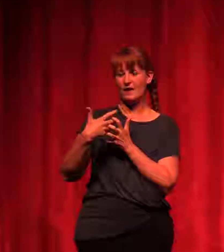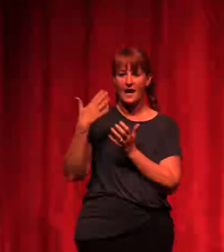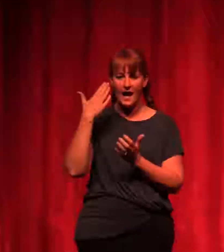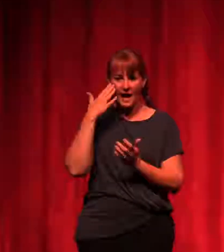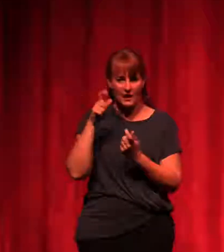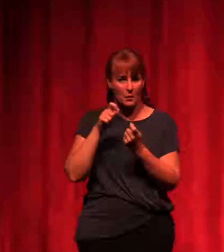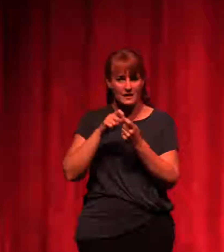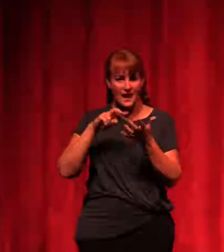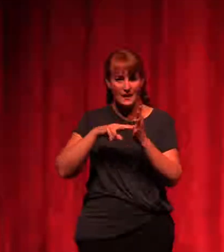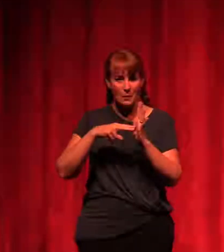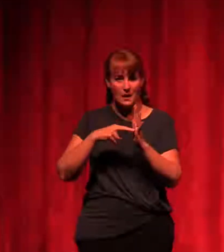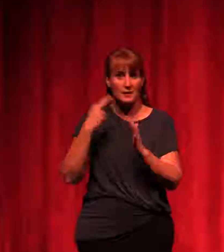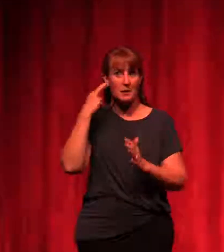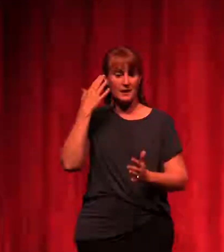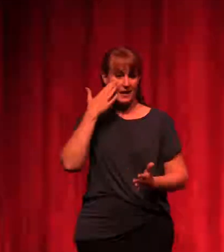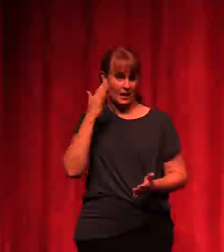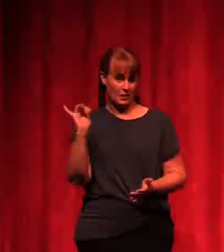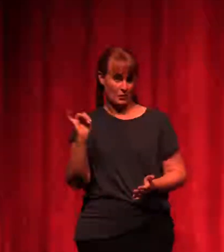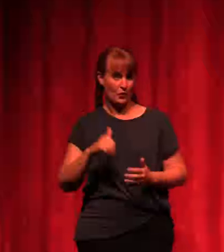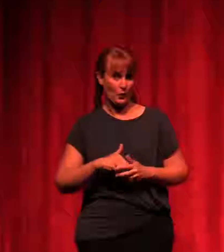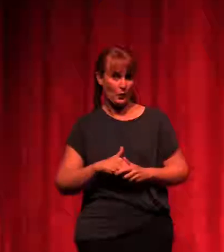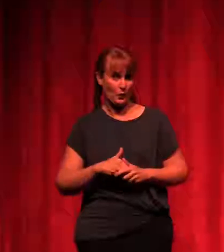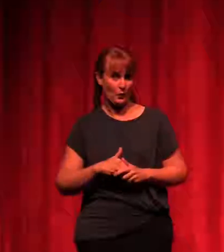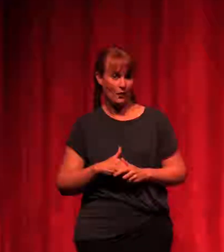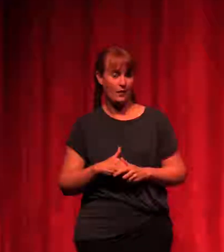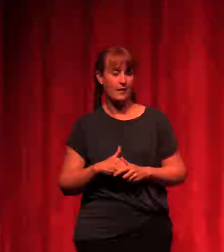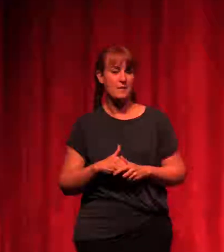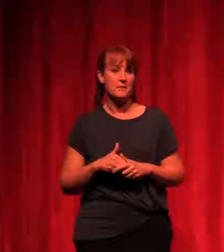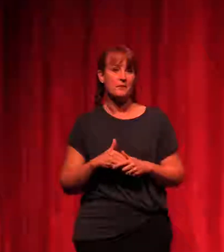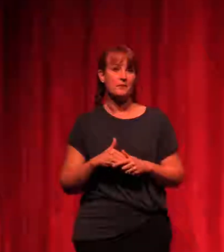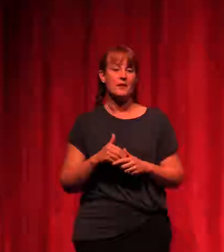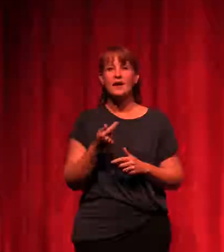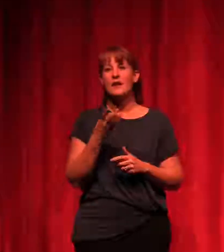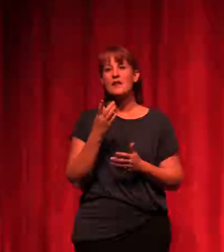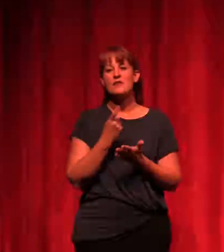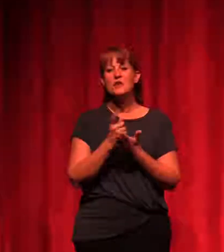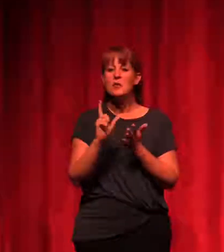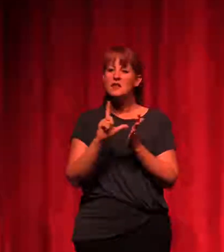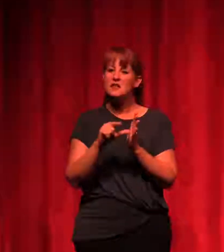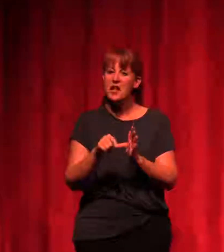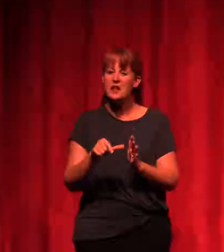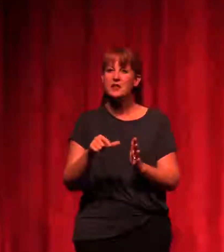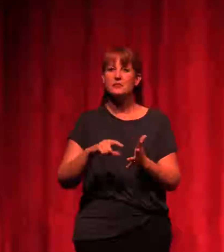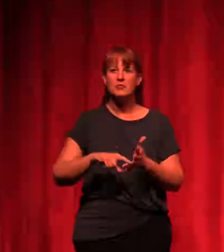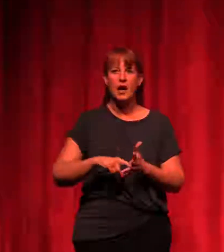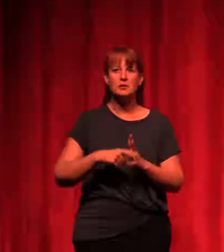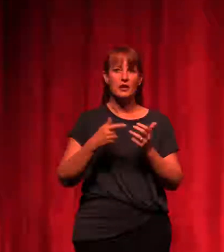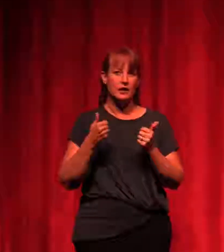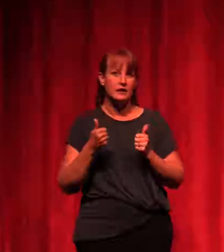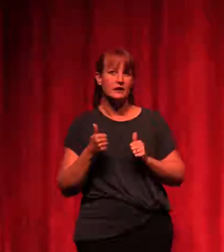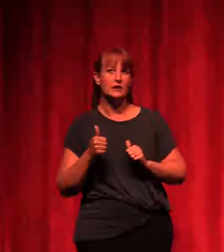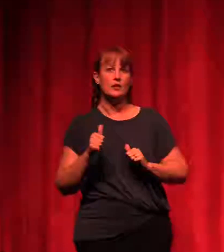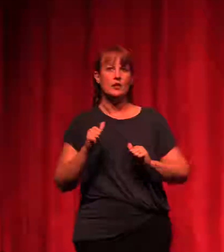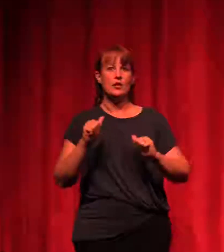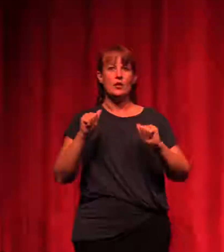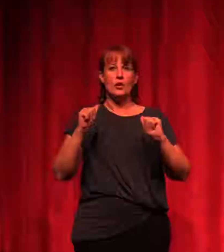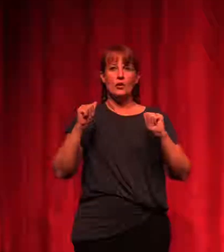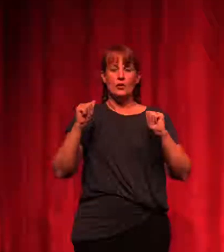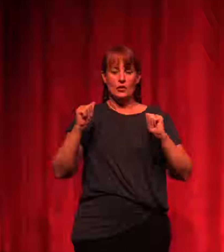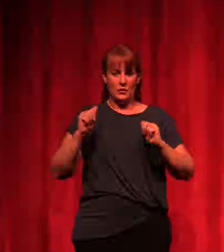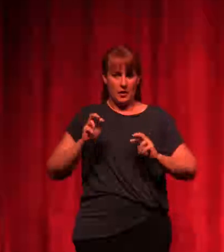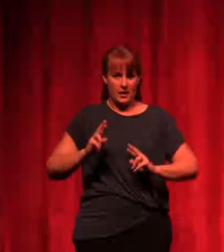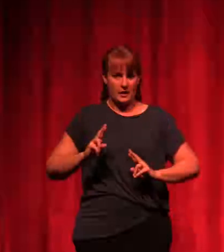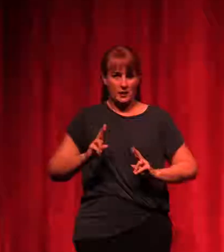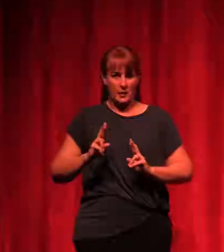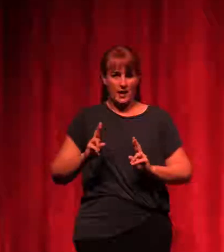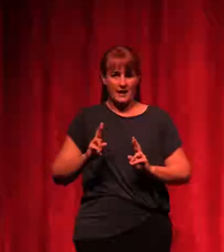meant, because I knew it too. And a couple of weeks later, I was trying to get my gumption up